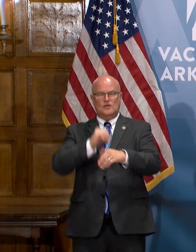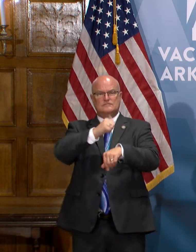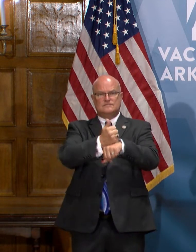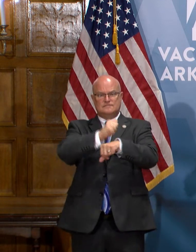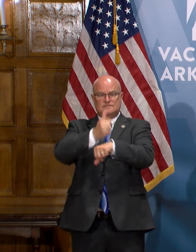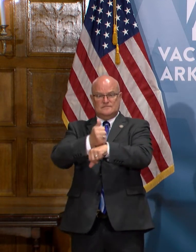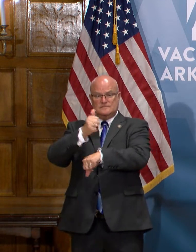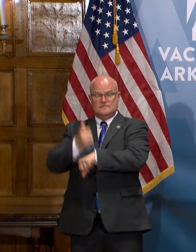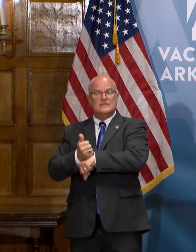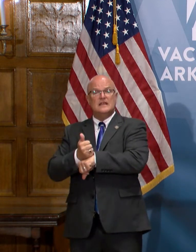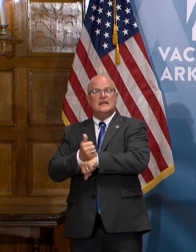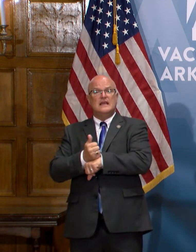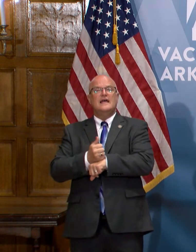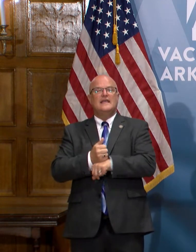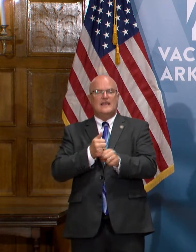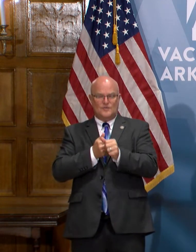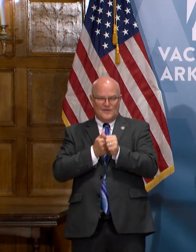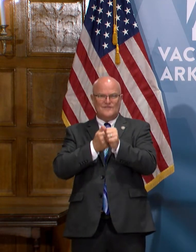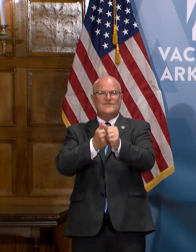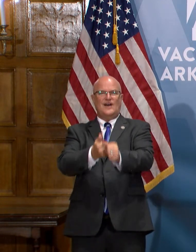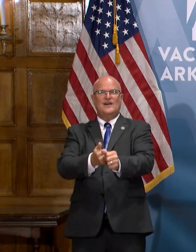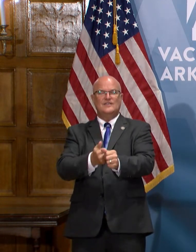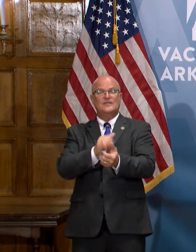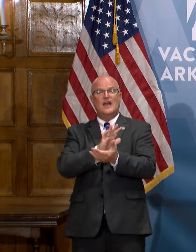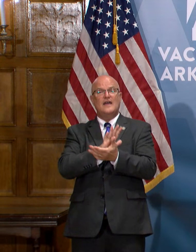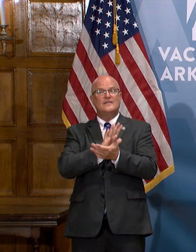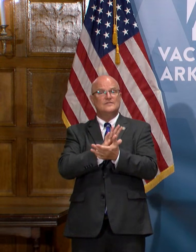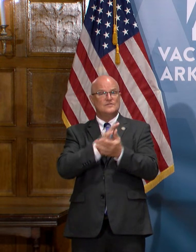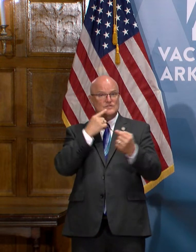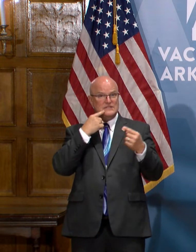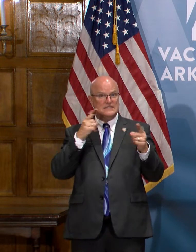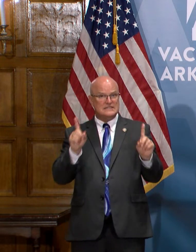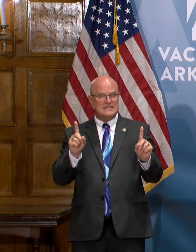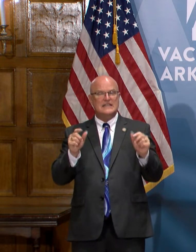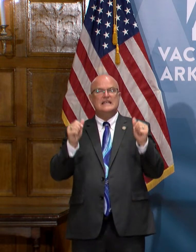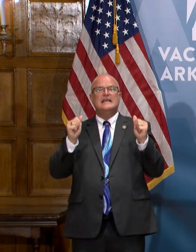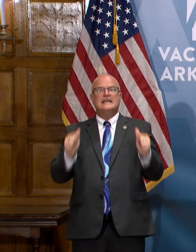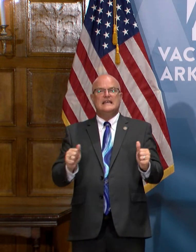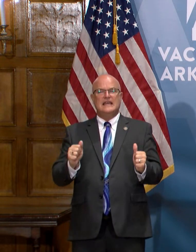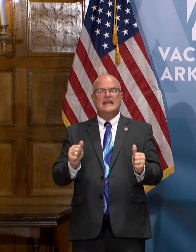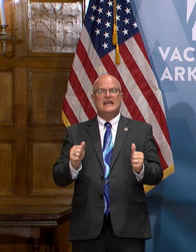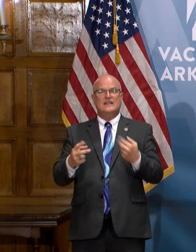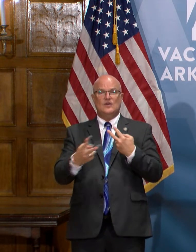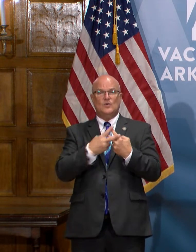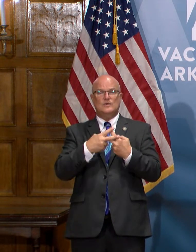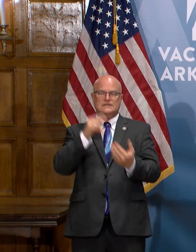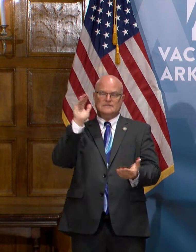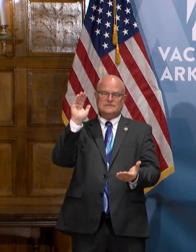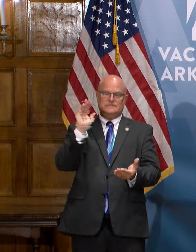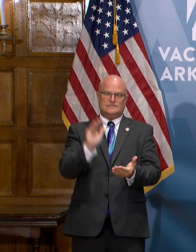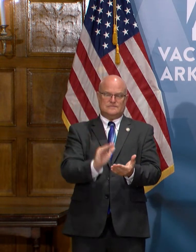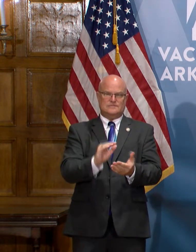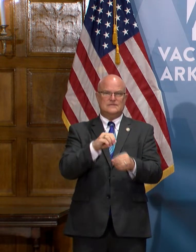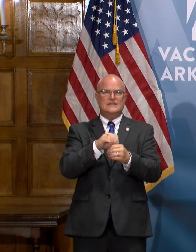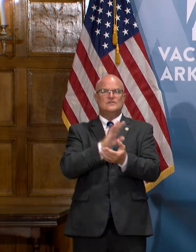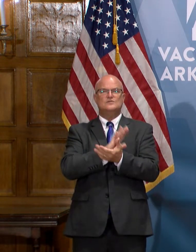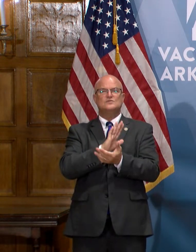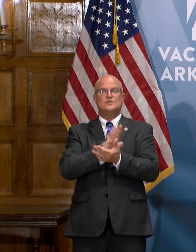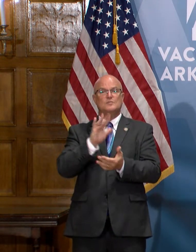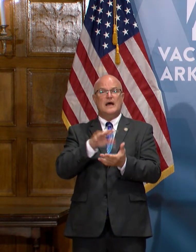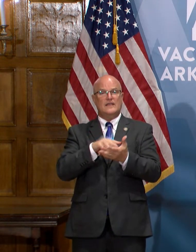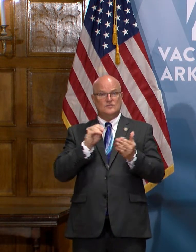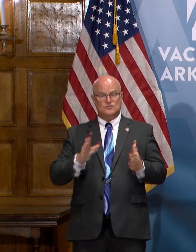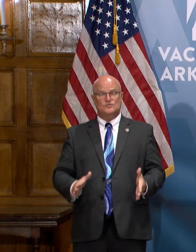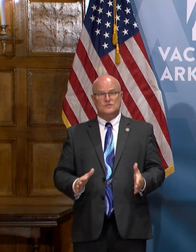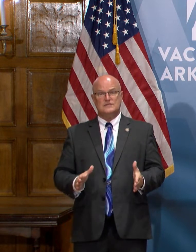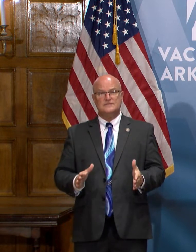place that, if followed and the schools succeed, can reduce the quarantines in the schools by the